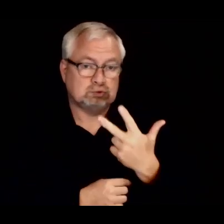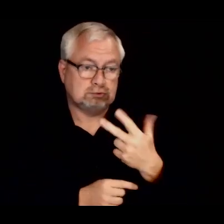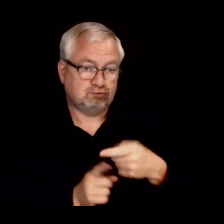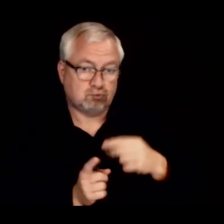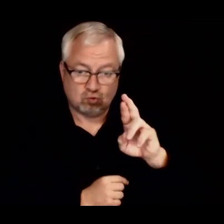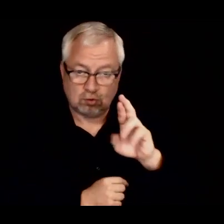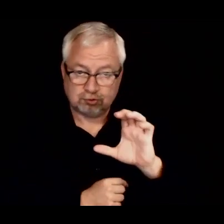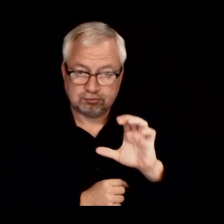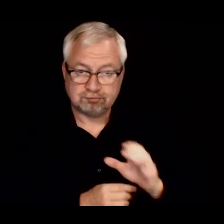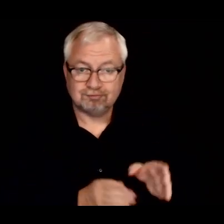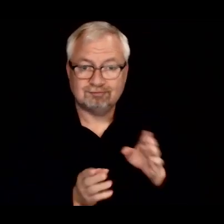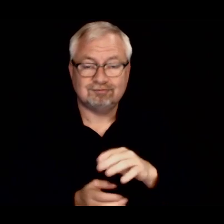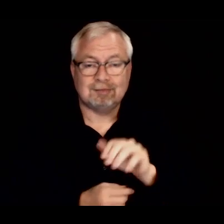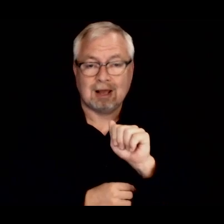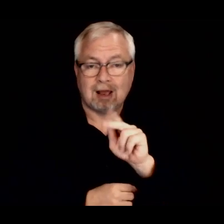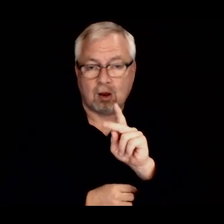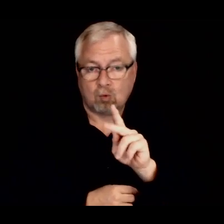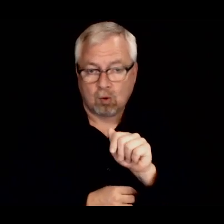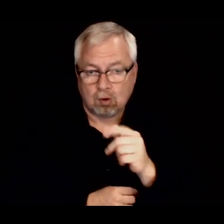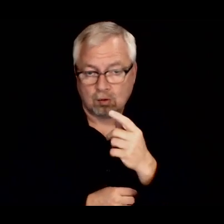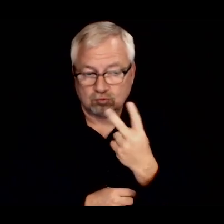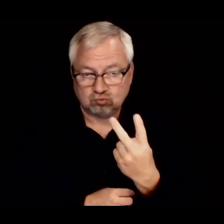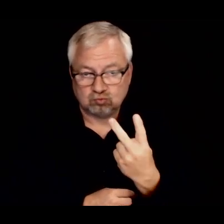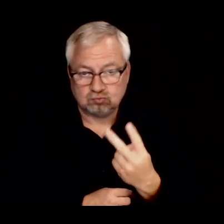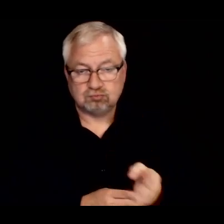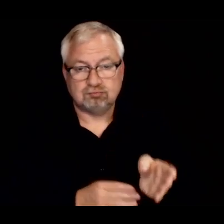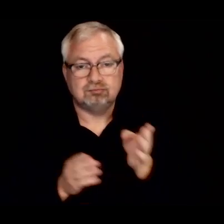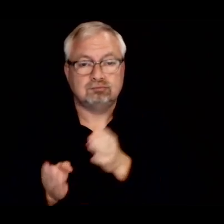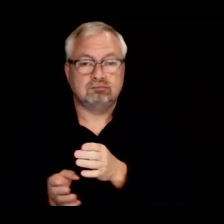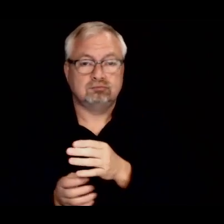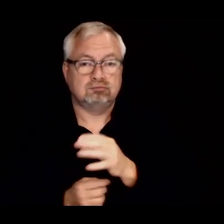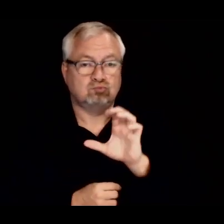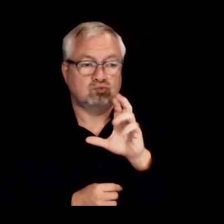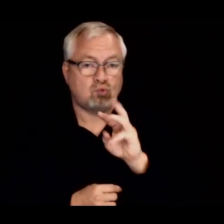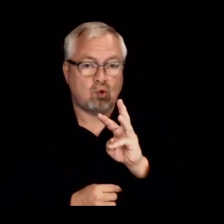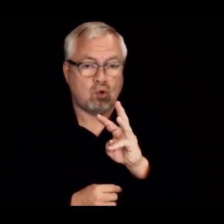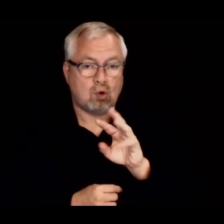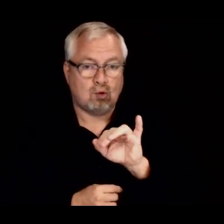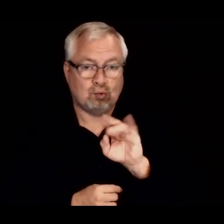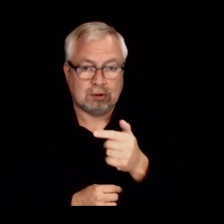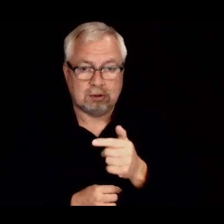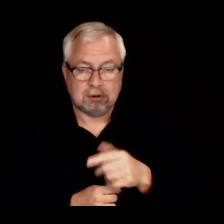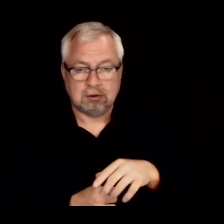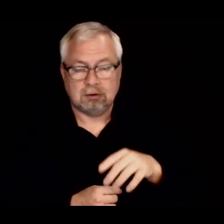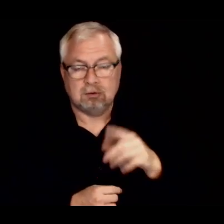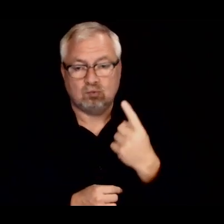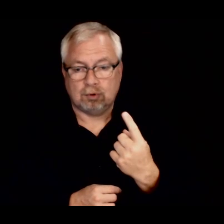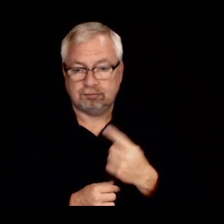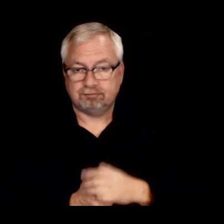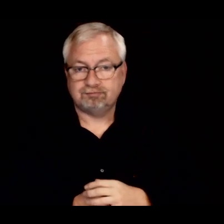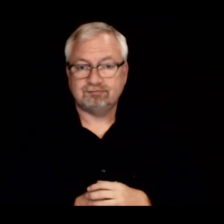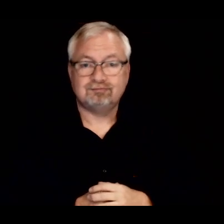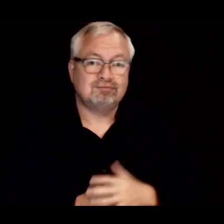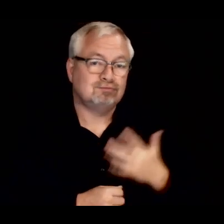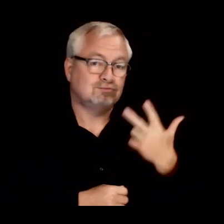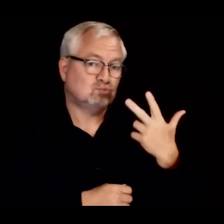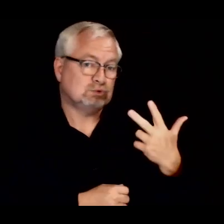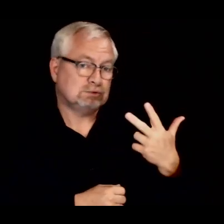Wing. This total includes 2 persons in their 90s, 3 in their 80s, 1 in their 70s, 4 in their